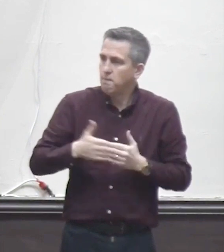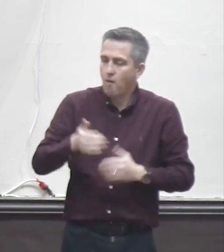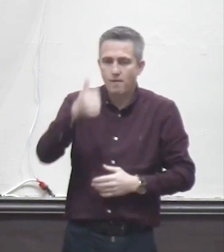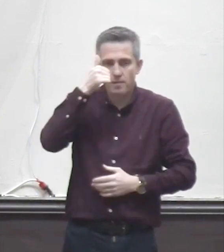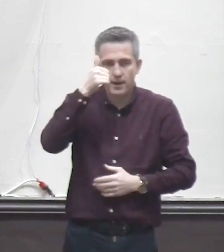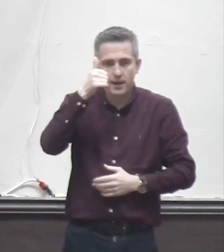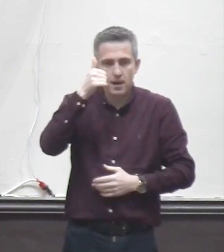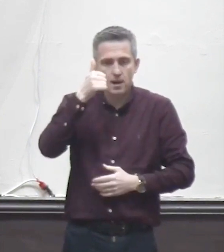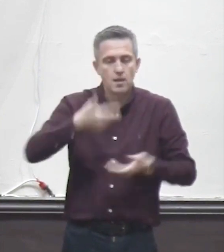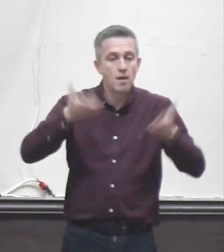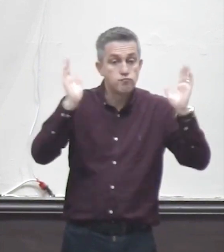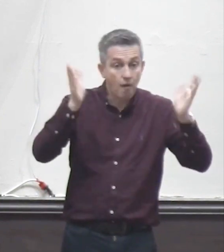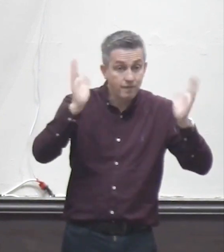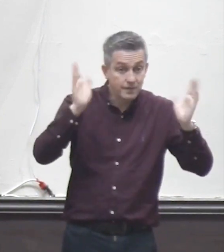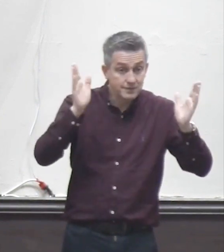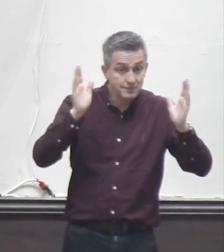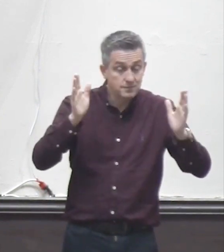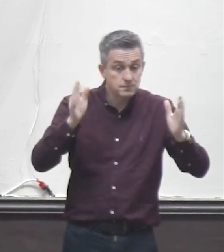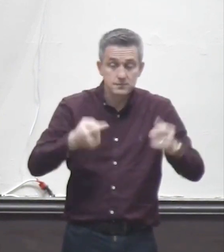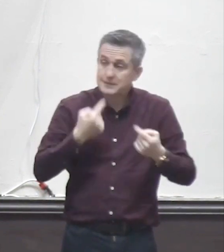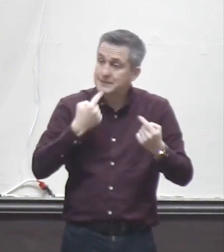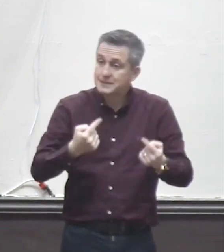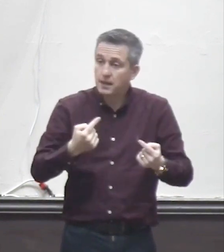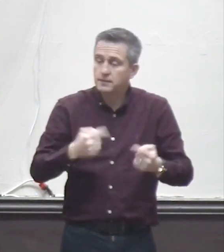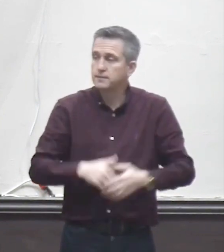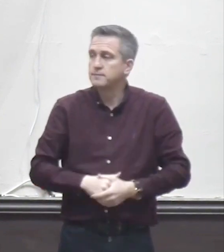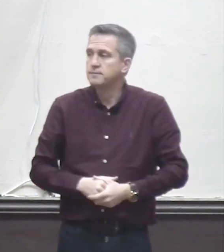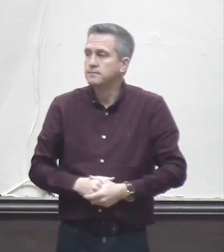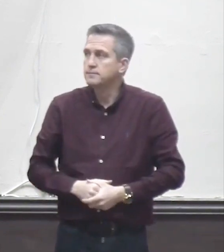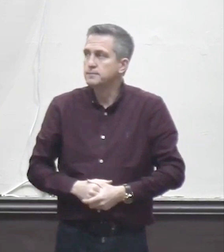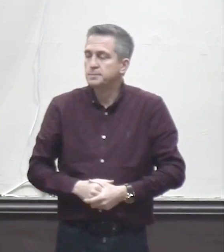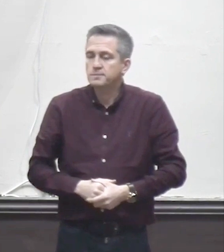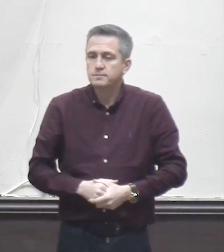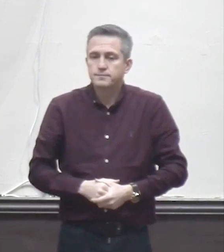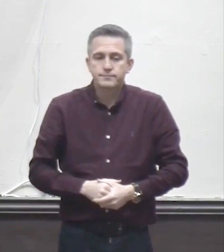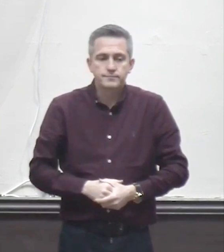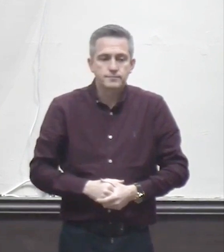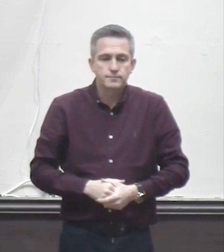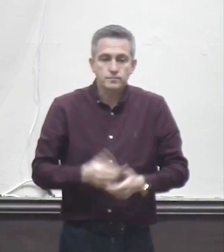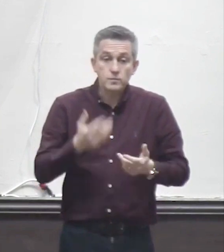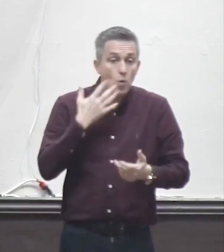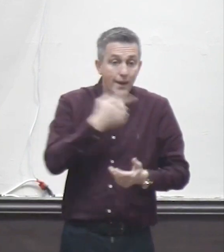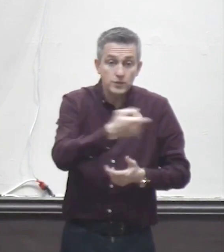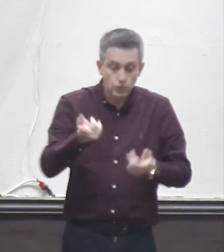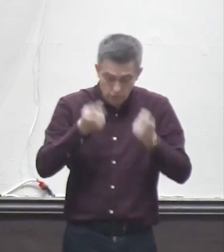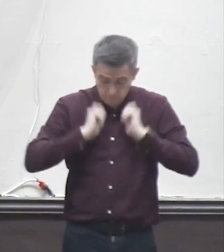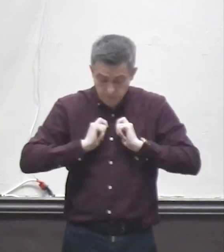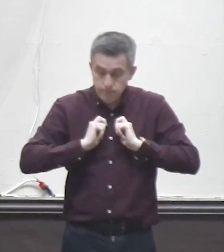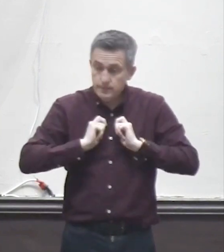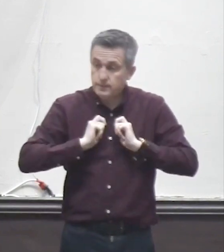Prophet of Allah sallallahu alayhi wasallam, he said, "Man allaqa," that whoever places around his neck